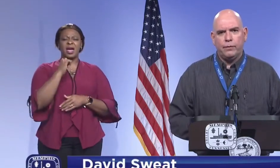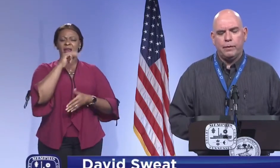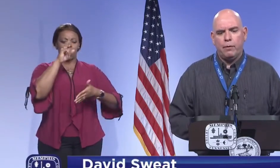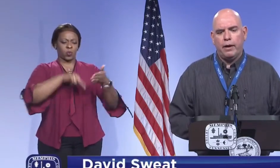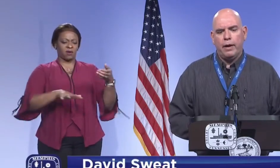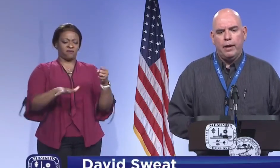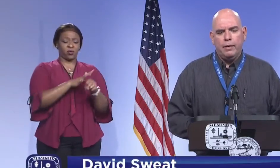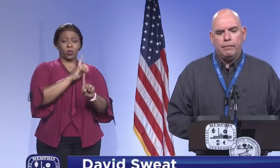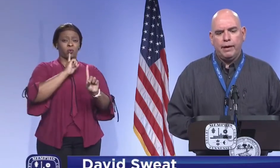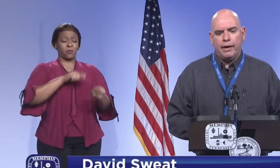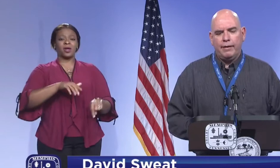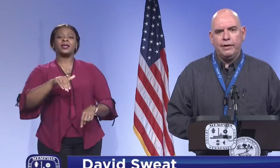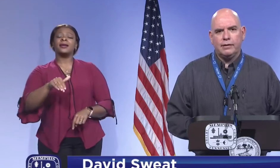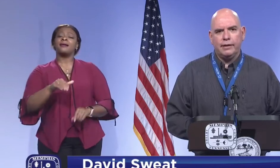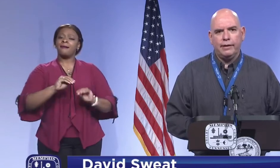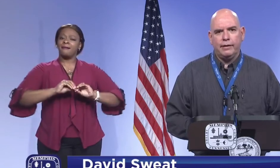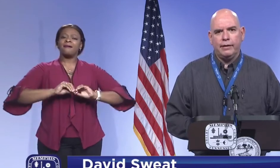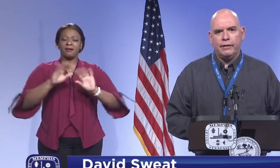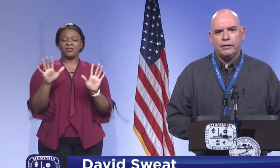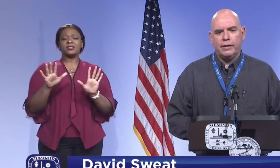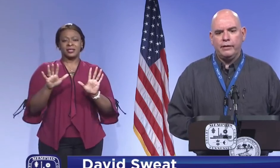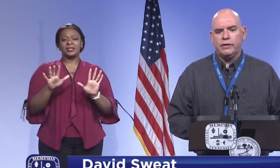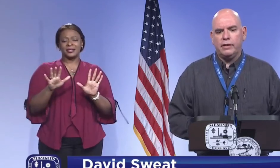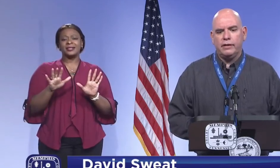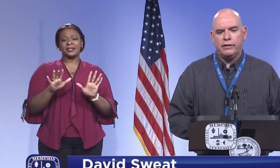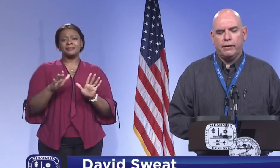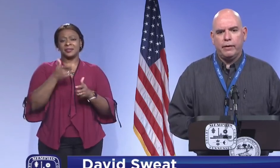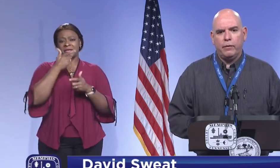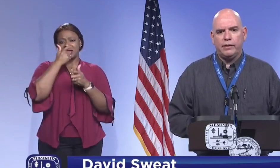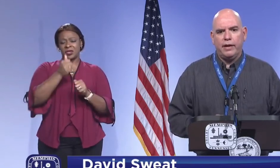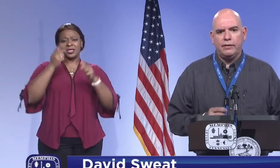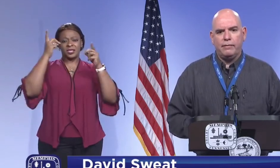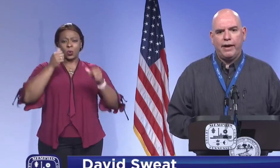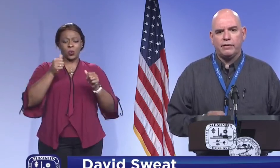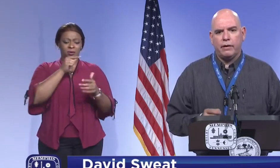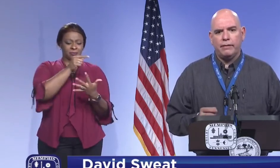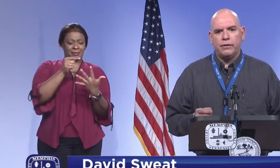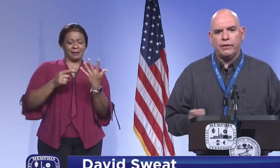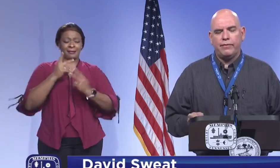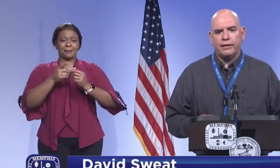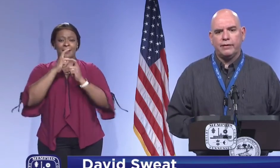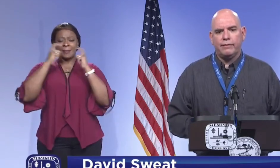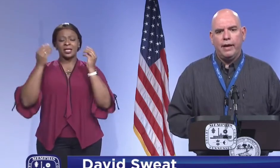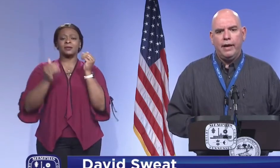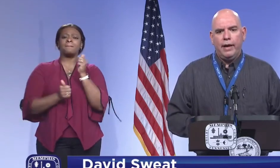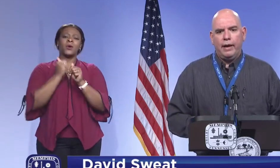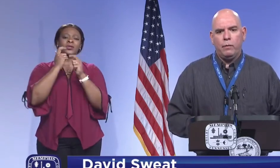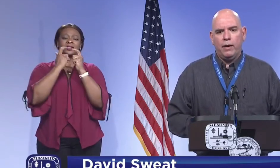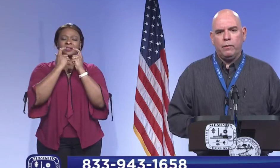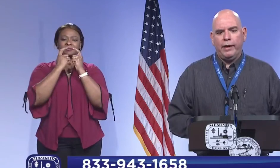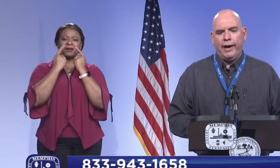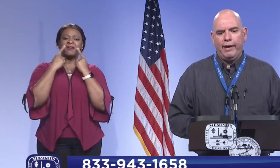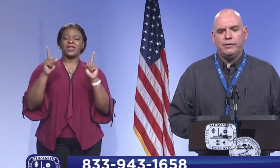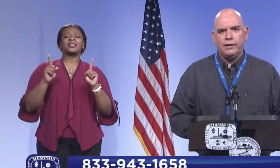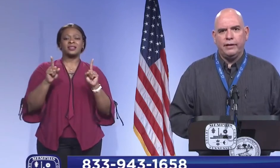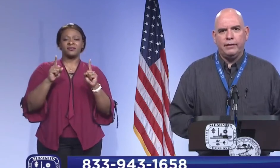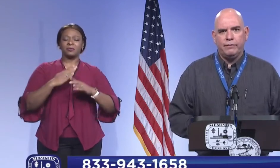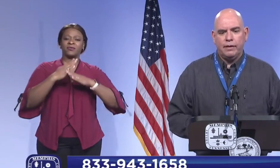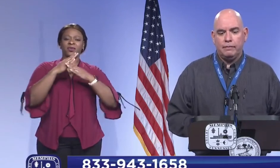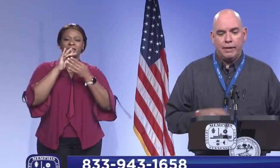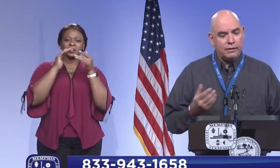full report, but obviously there's interest in determining which kinds of masks are the most effective. And what we have